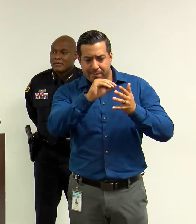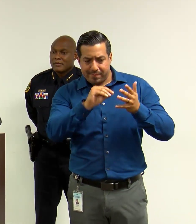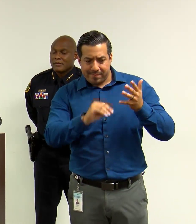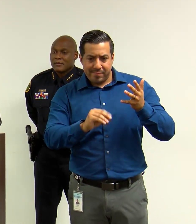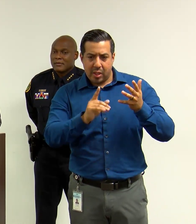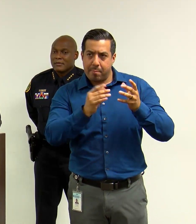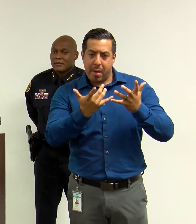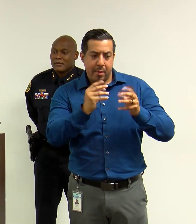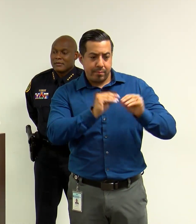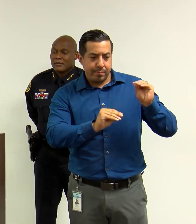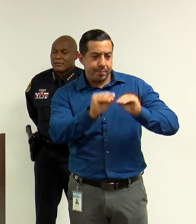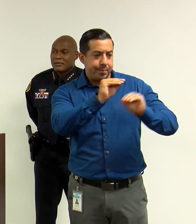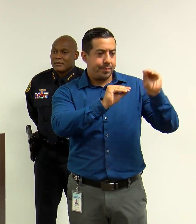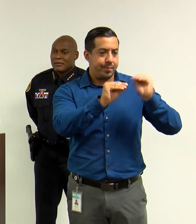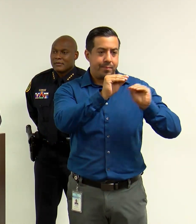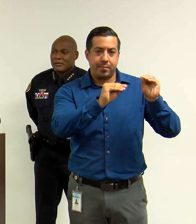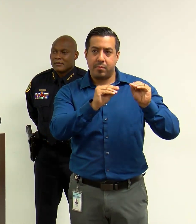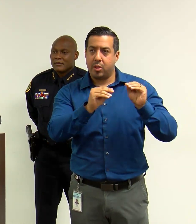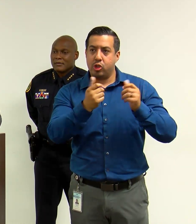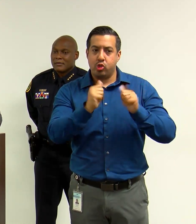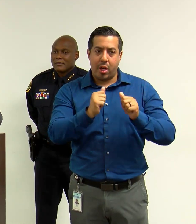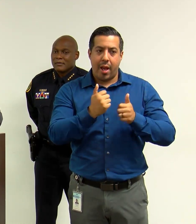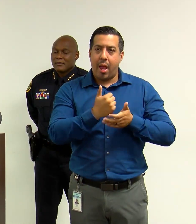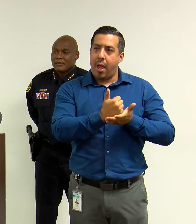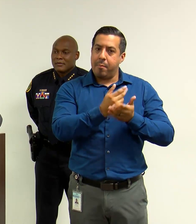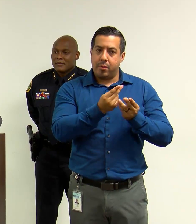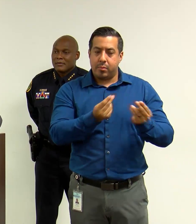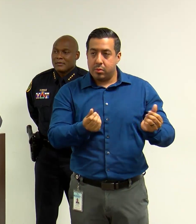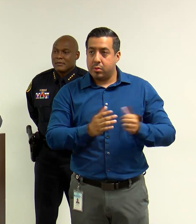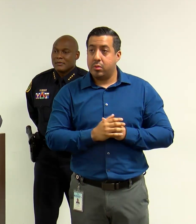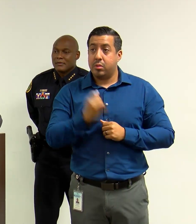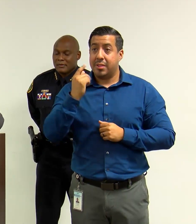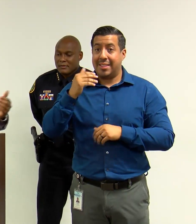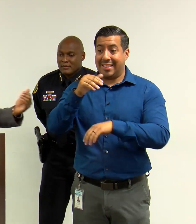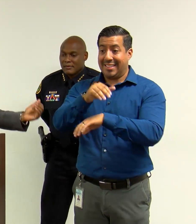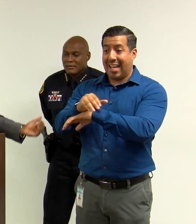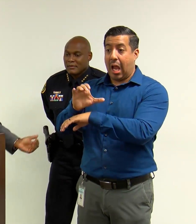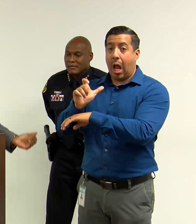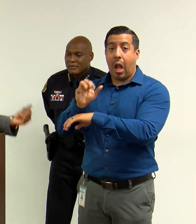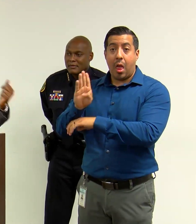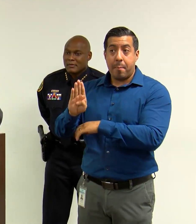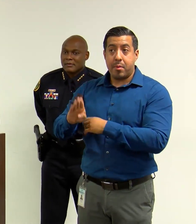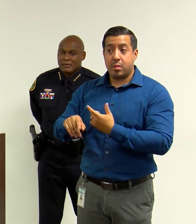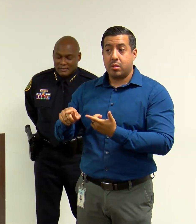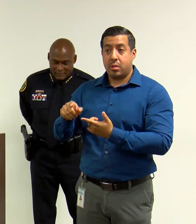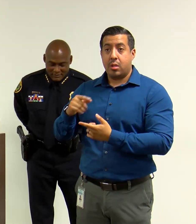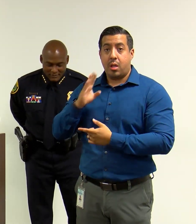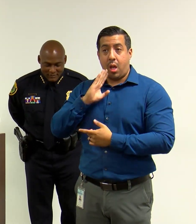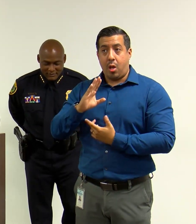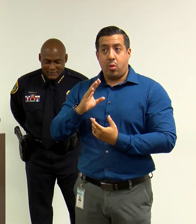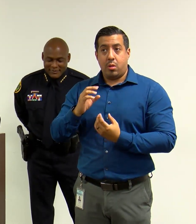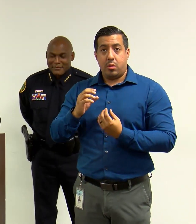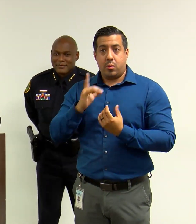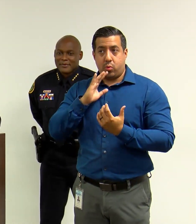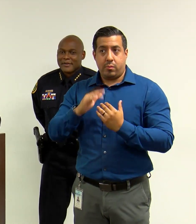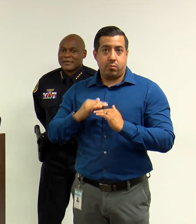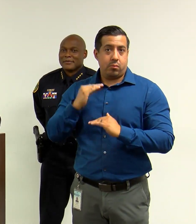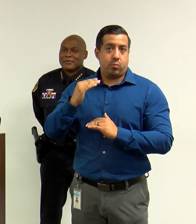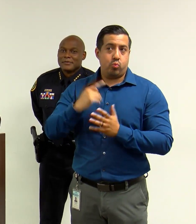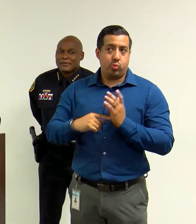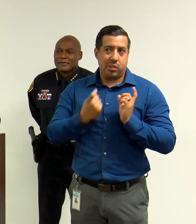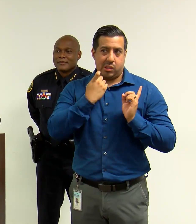them around. Now, with respect to clubs and nightclubs, I'll go even further than what Chief did,